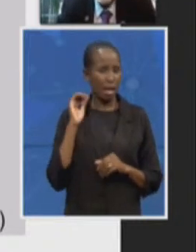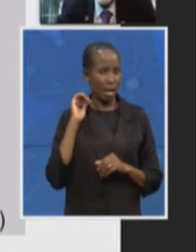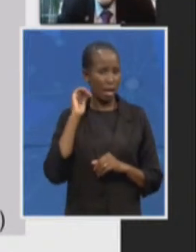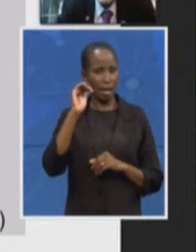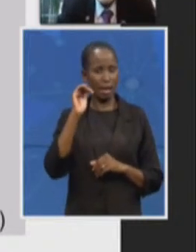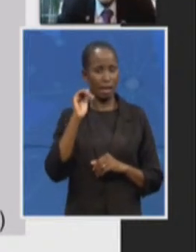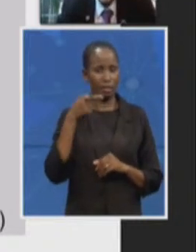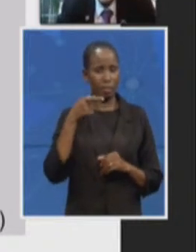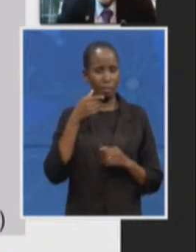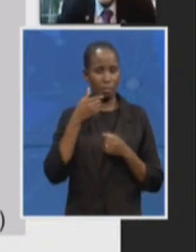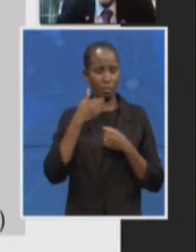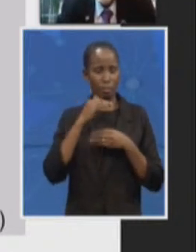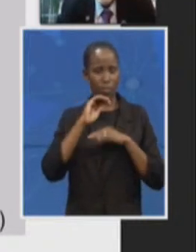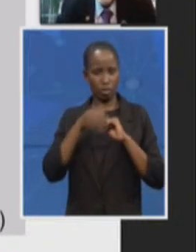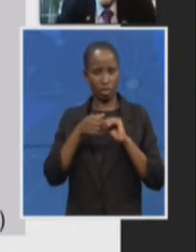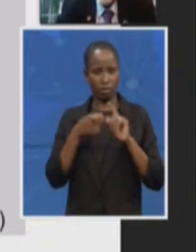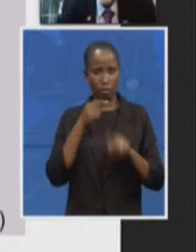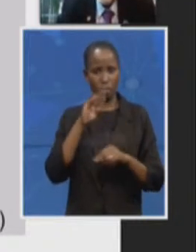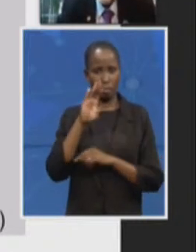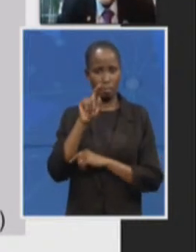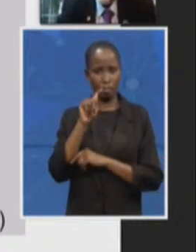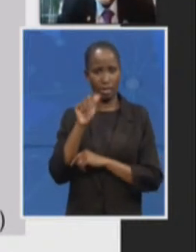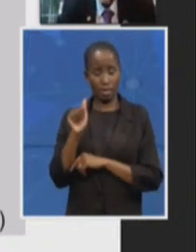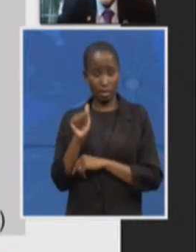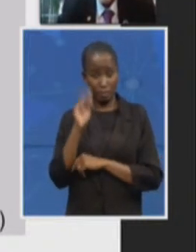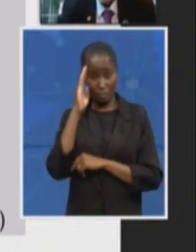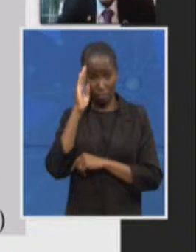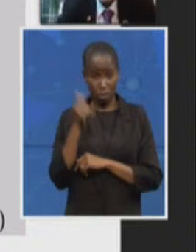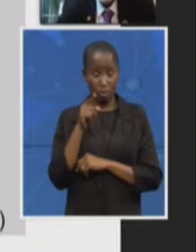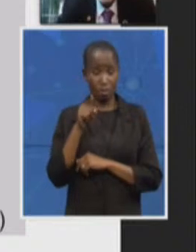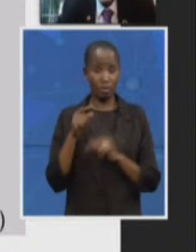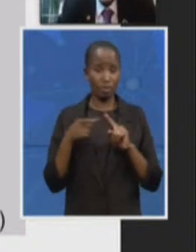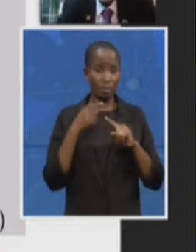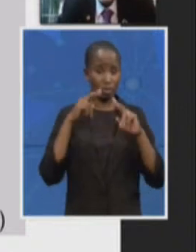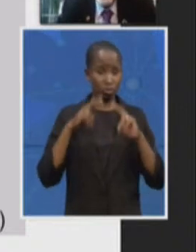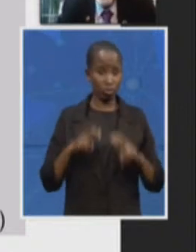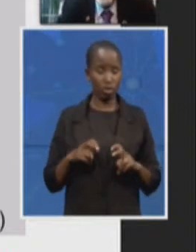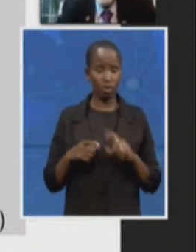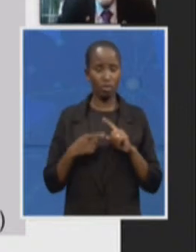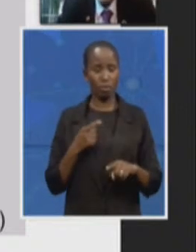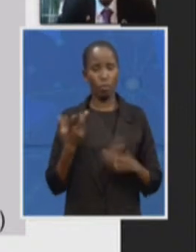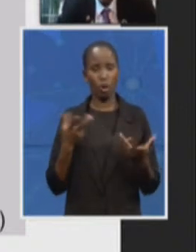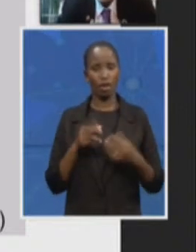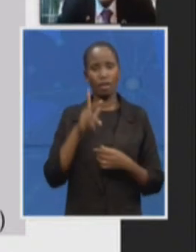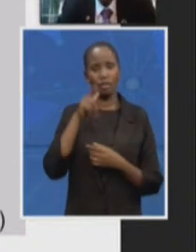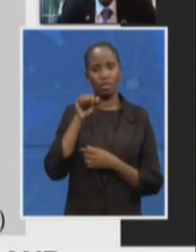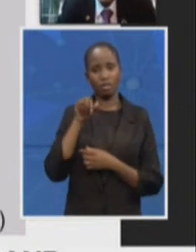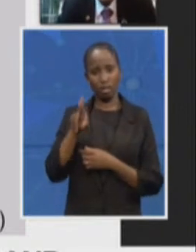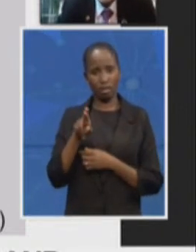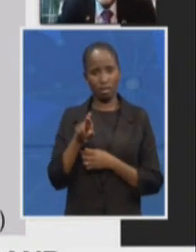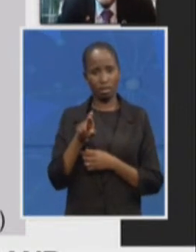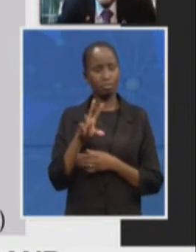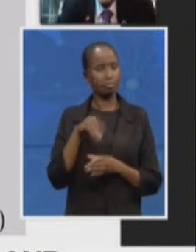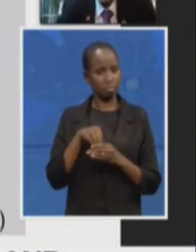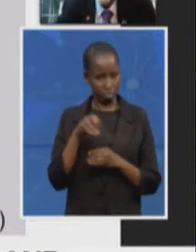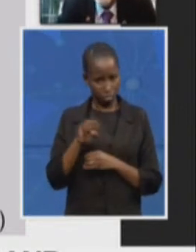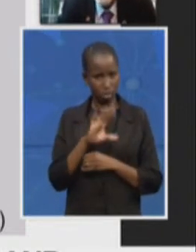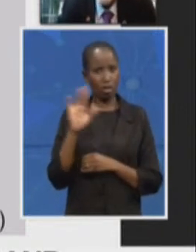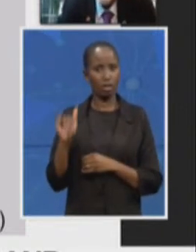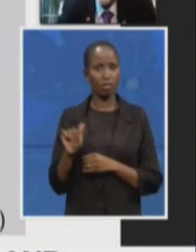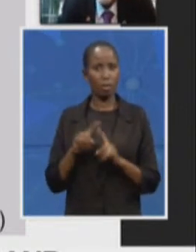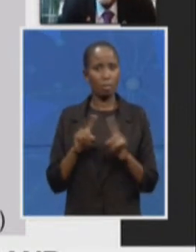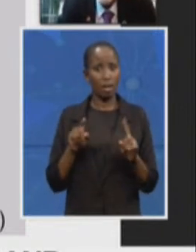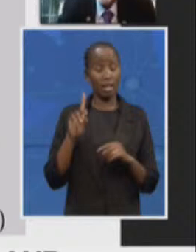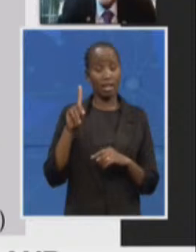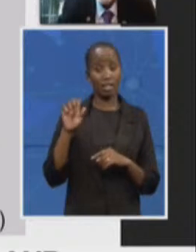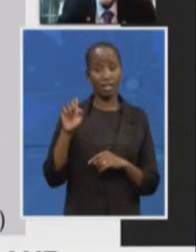from the study of the original Pfizer trial that included South Africa. But against Delta, we started seeing lower levels of